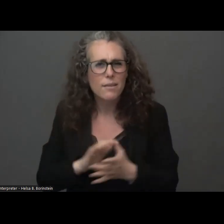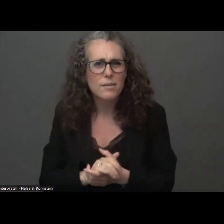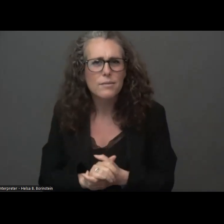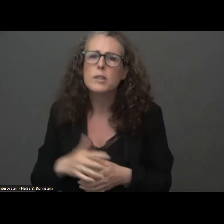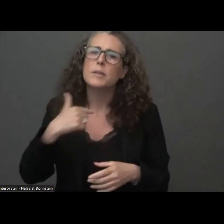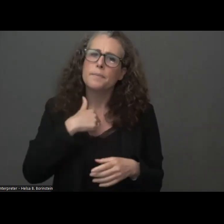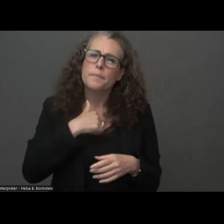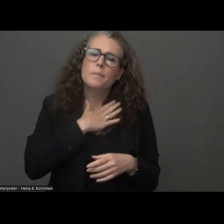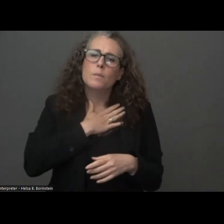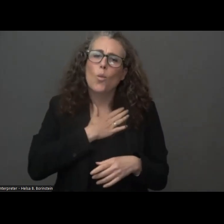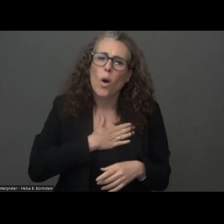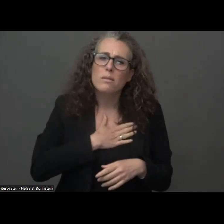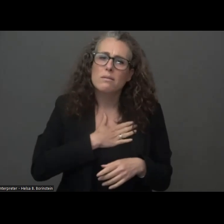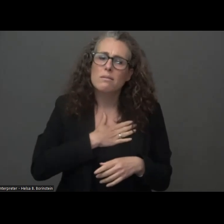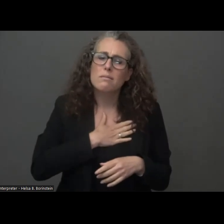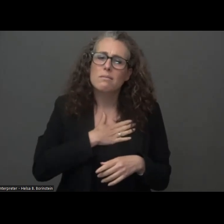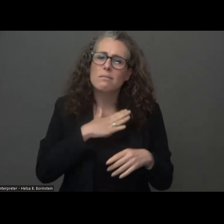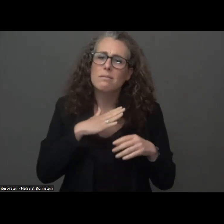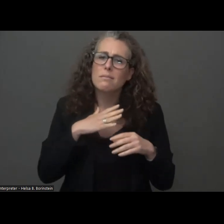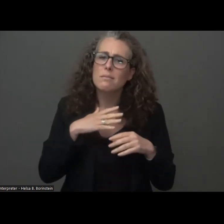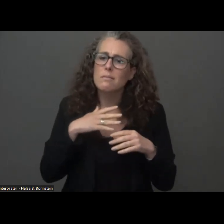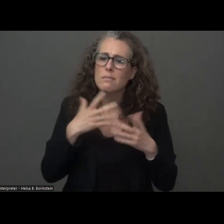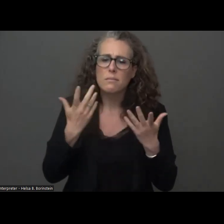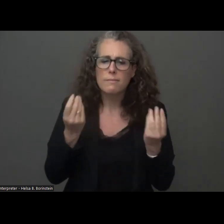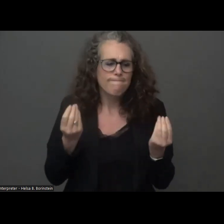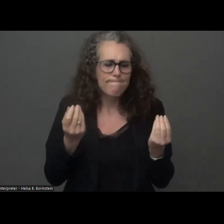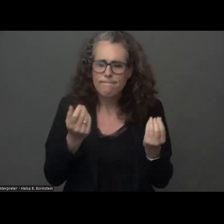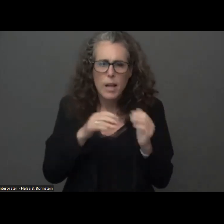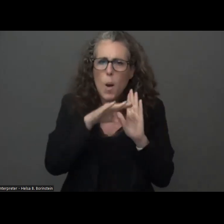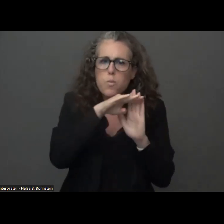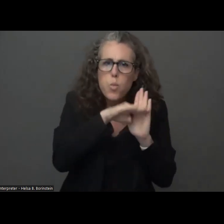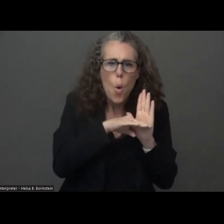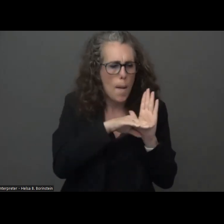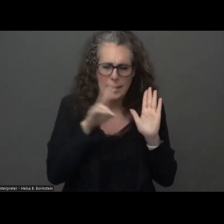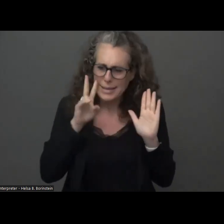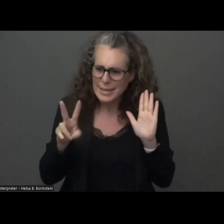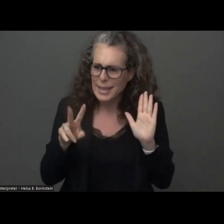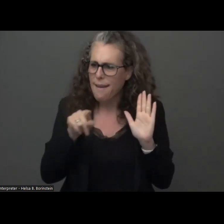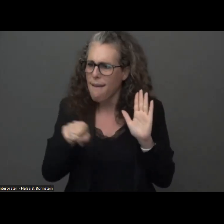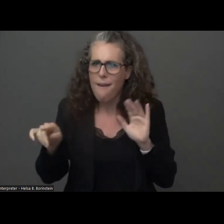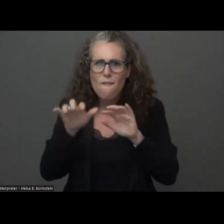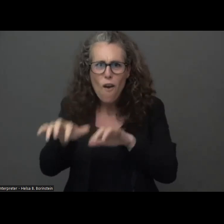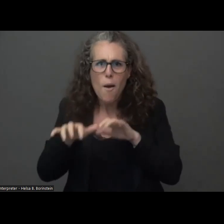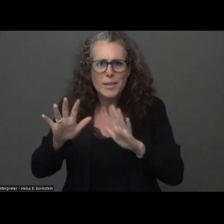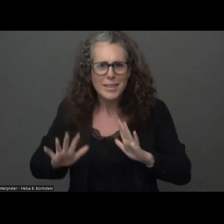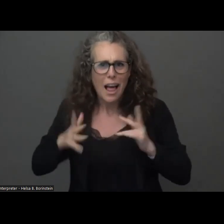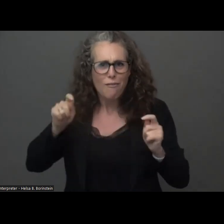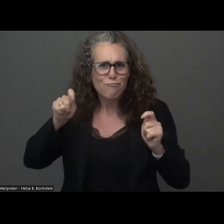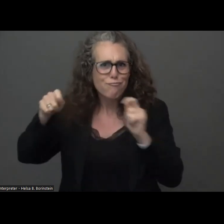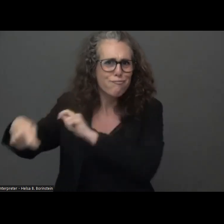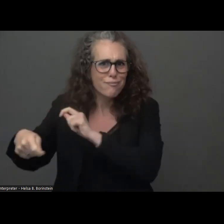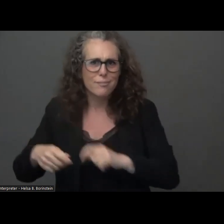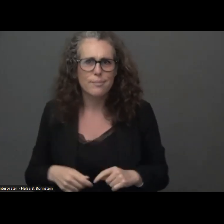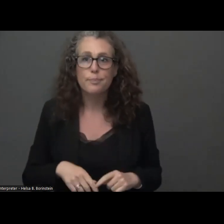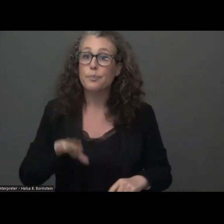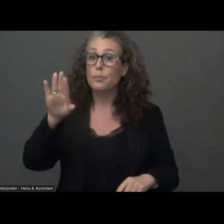impactful sort of program where we could see real life examples of these farmers. And Susan, I know I